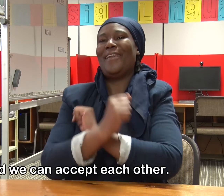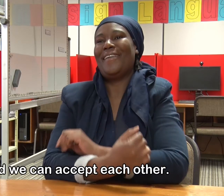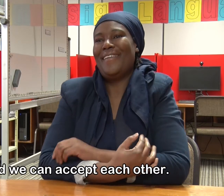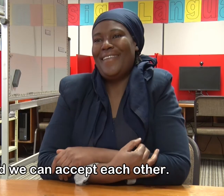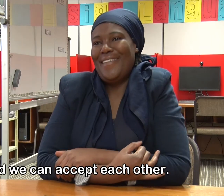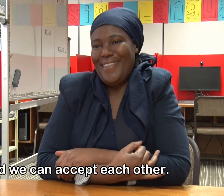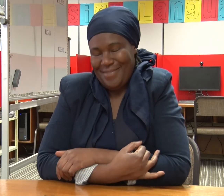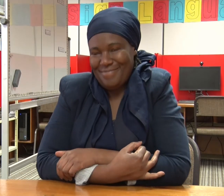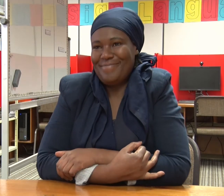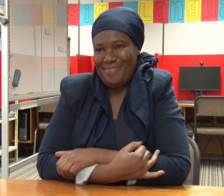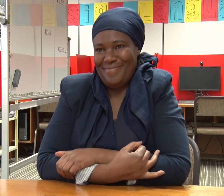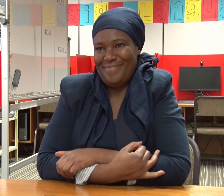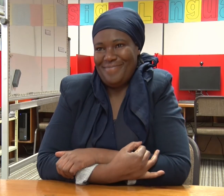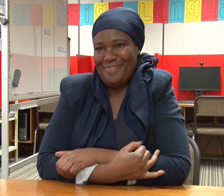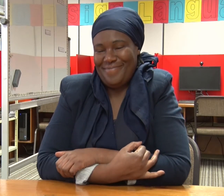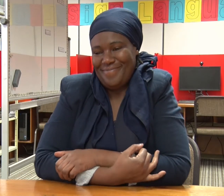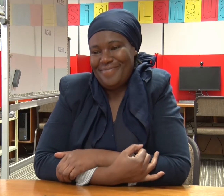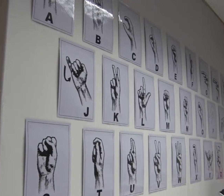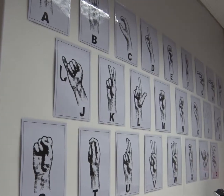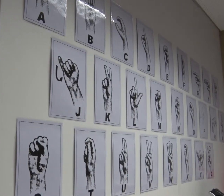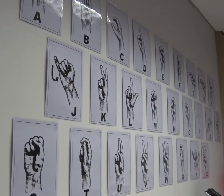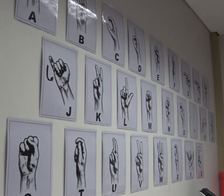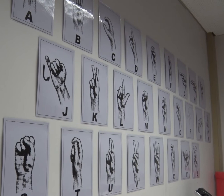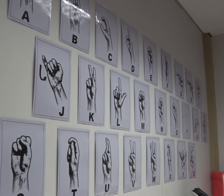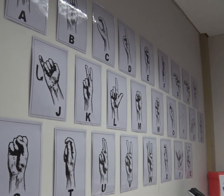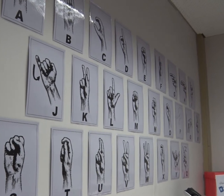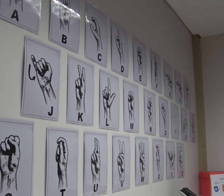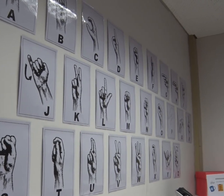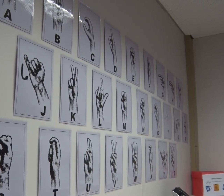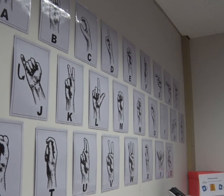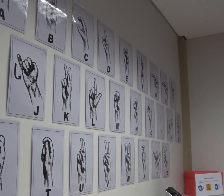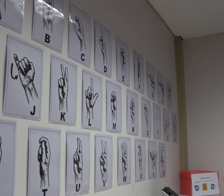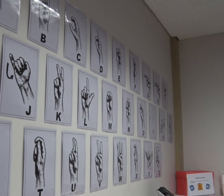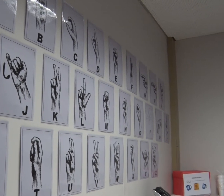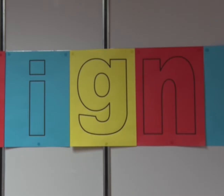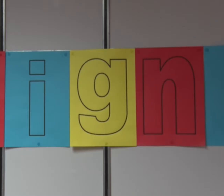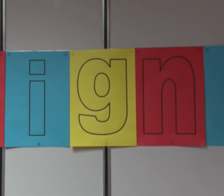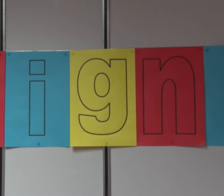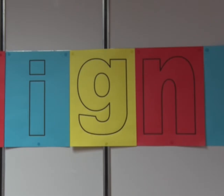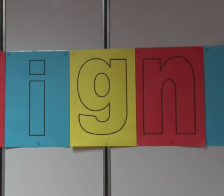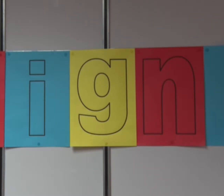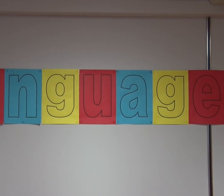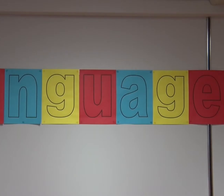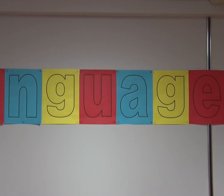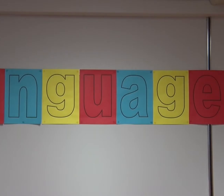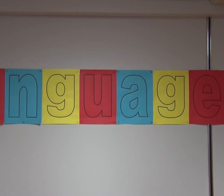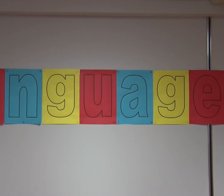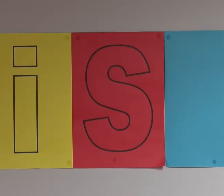Where many regard the inability to hear as a disability, it is in fact the deafness itself which serves as